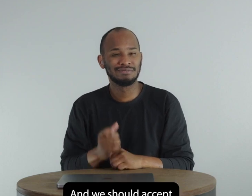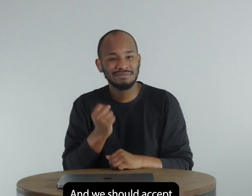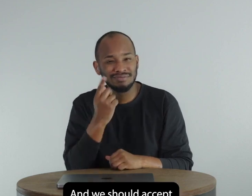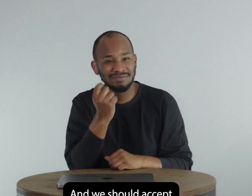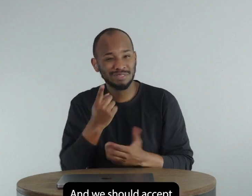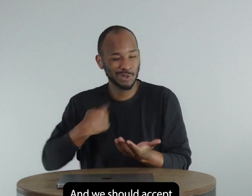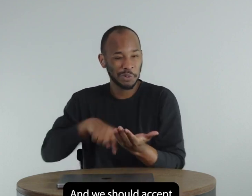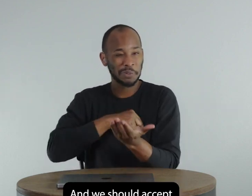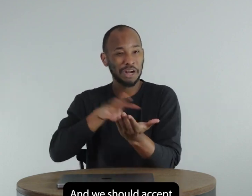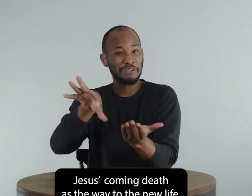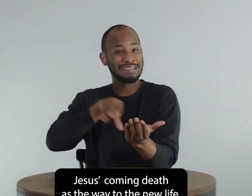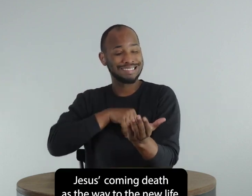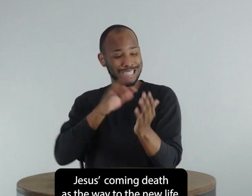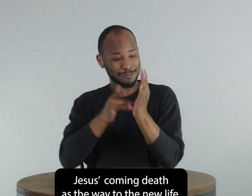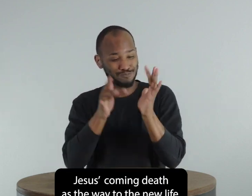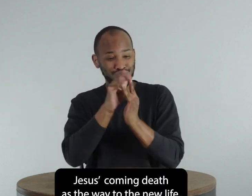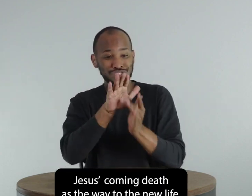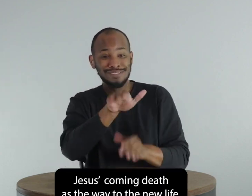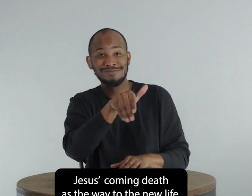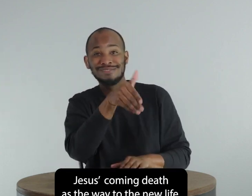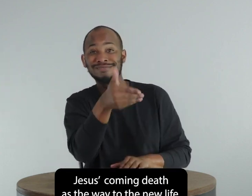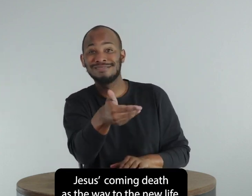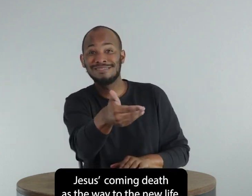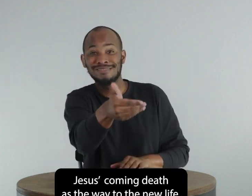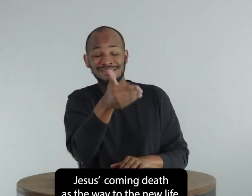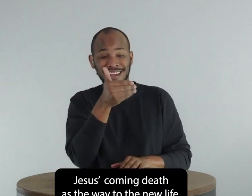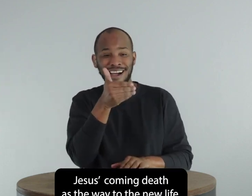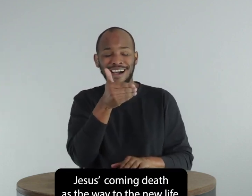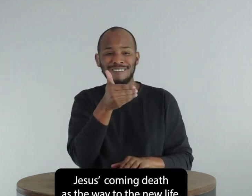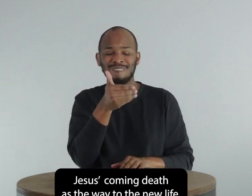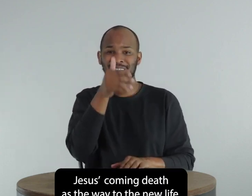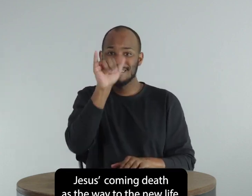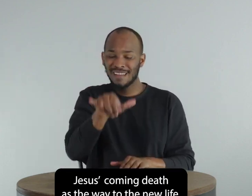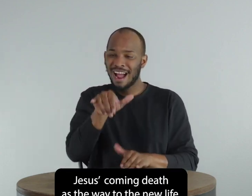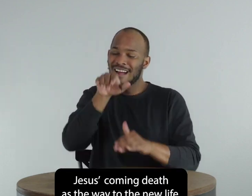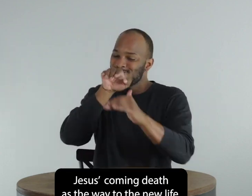And we should accept Jesus' coming death as the way to the new